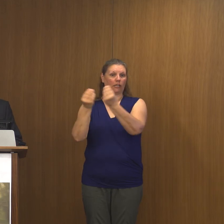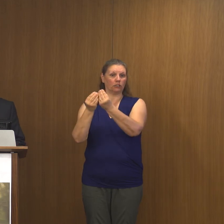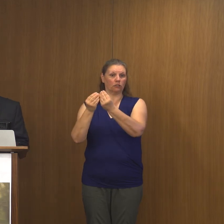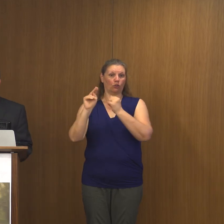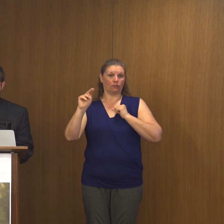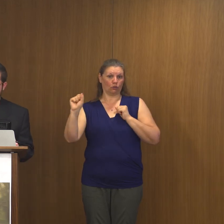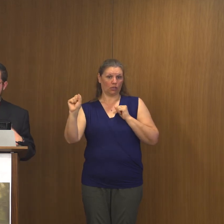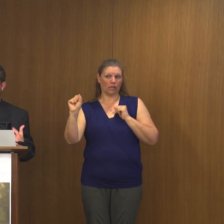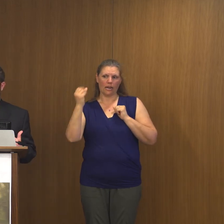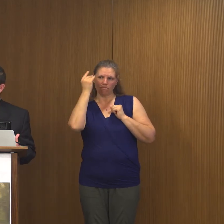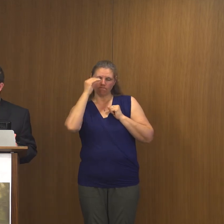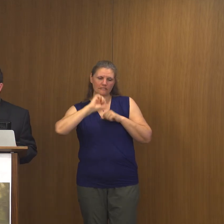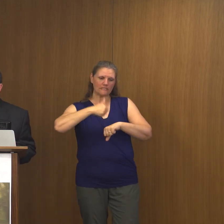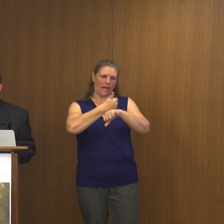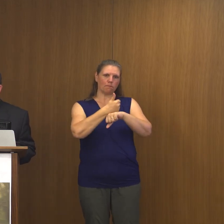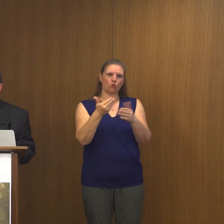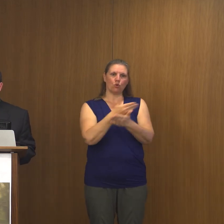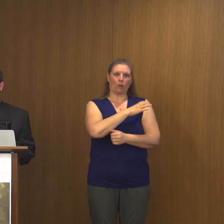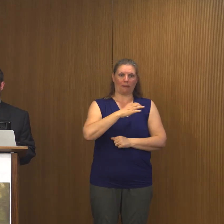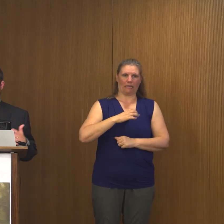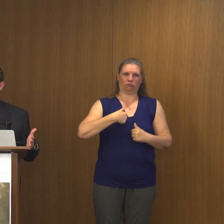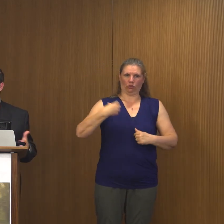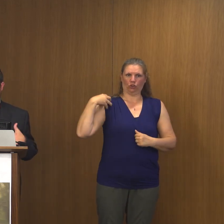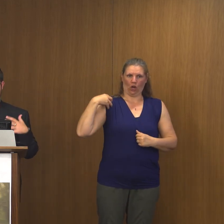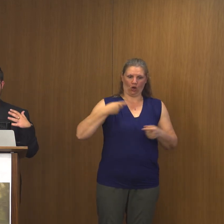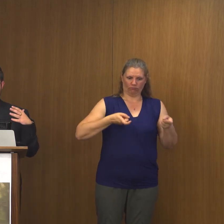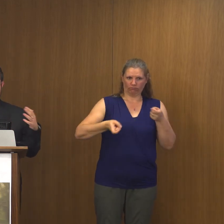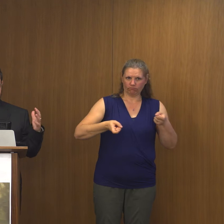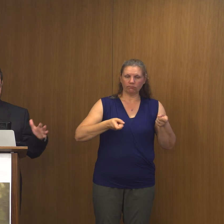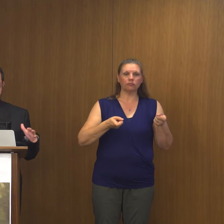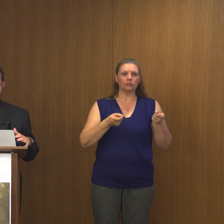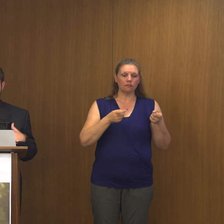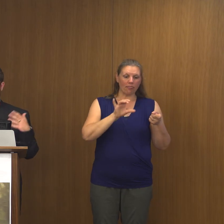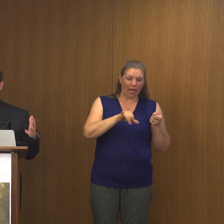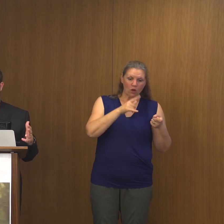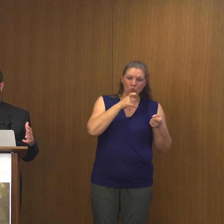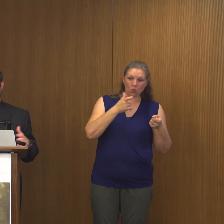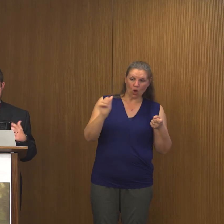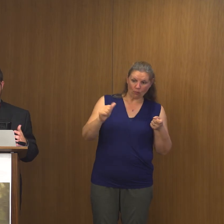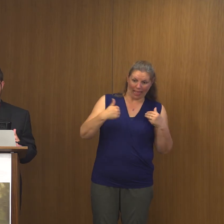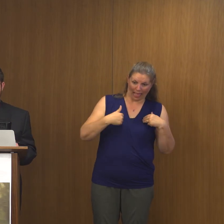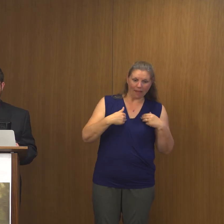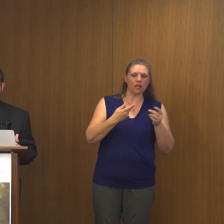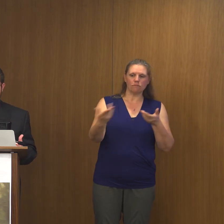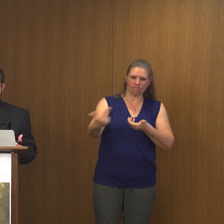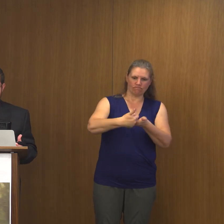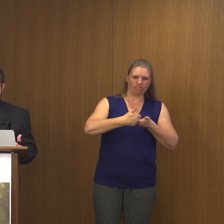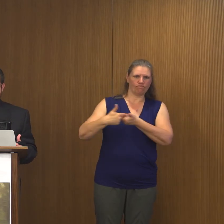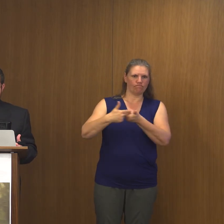a new committee. So this committee has consisted of individuals impacted by arthritis and aims to develop a peer network and support a program